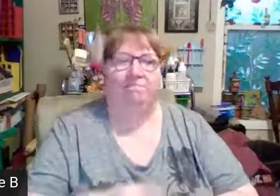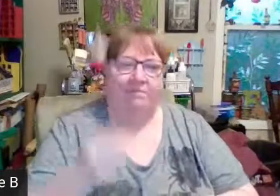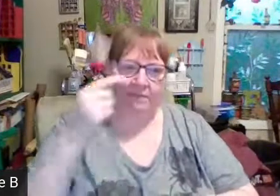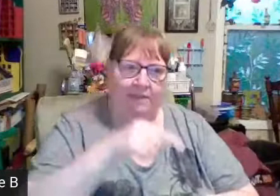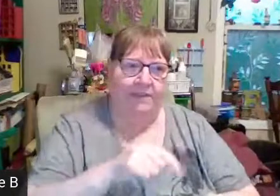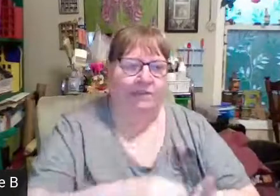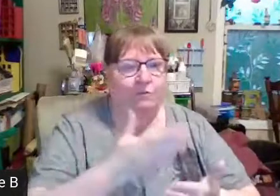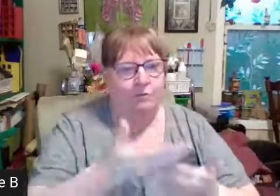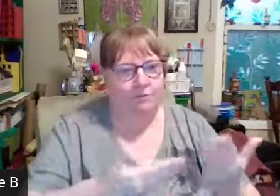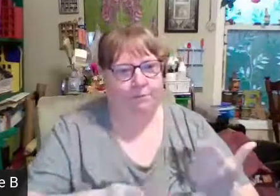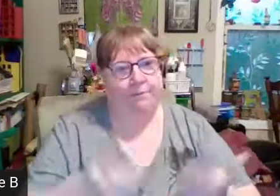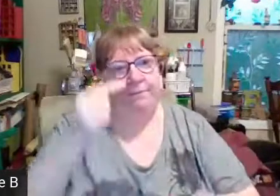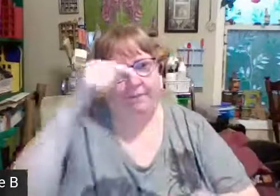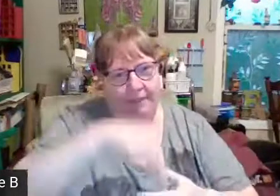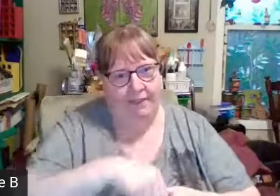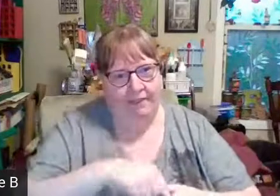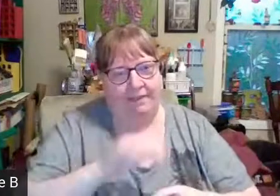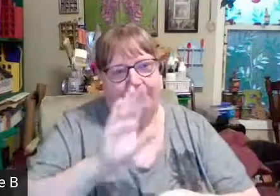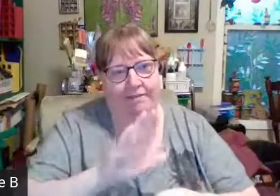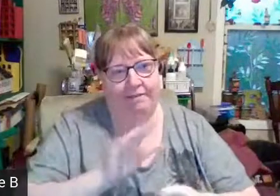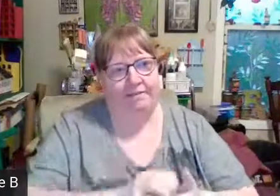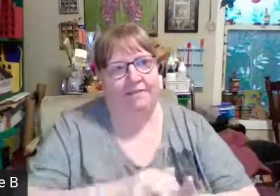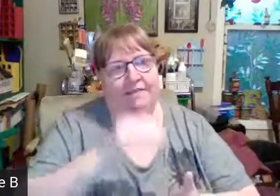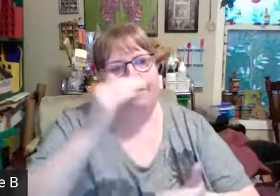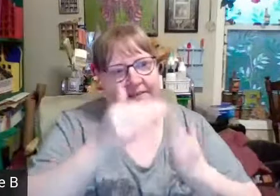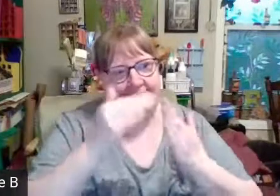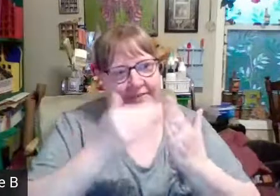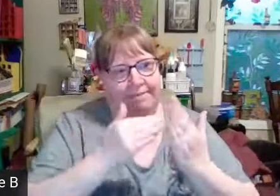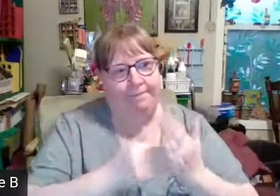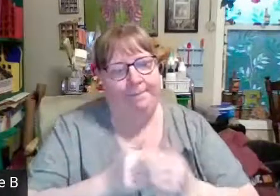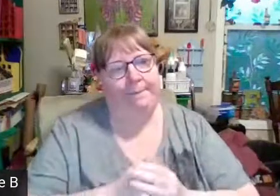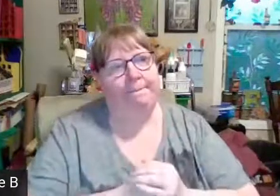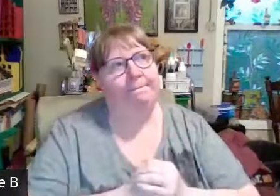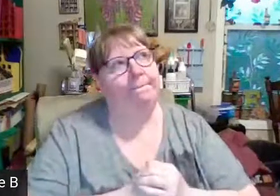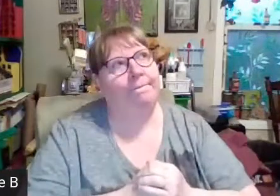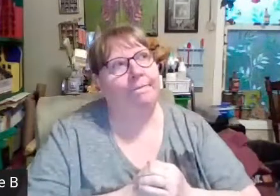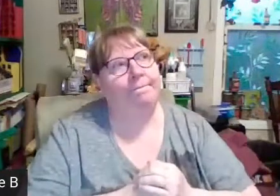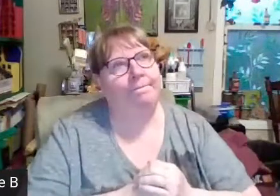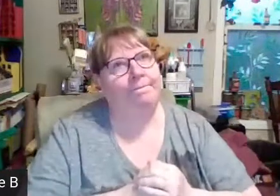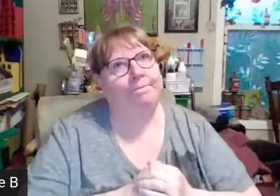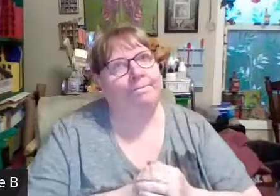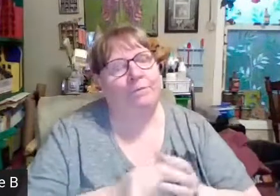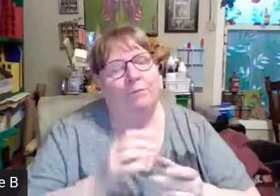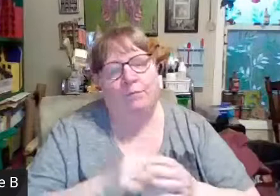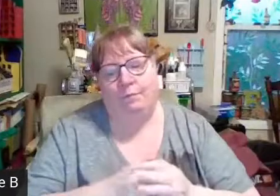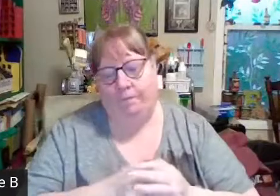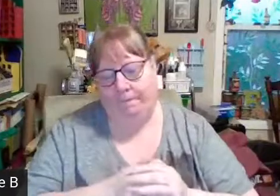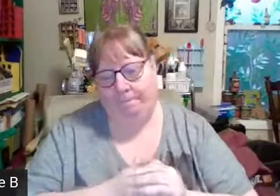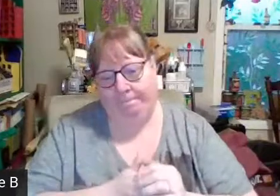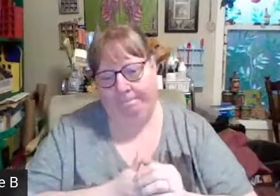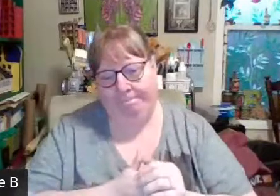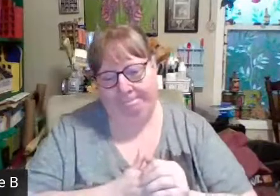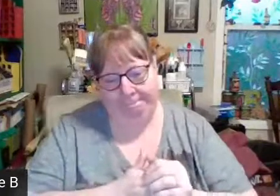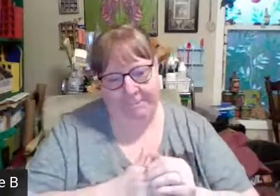I just don't want, a lot of times when we go to fill the bags, you know, if you have on